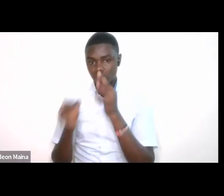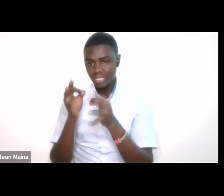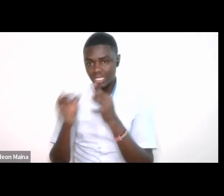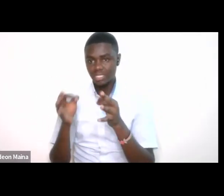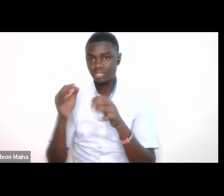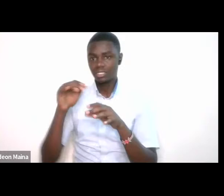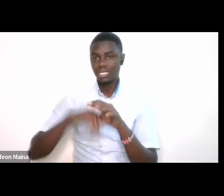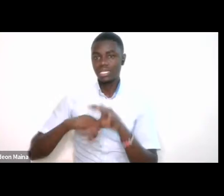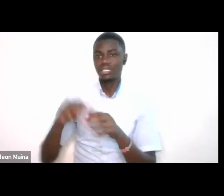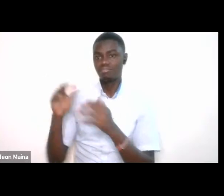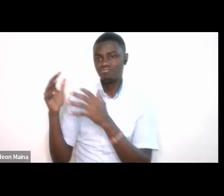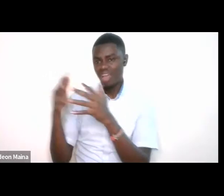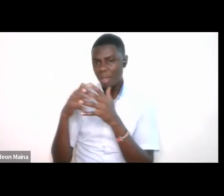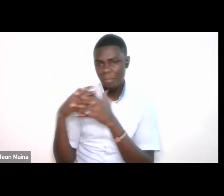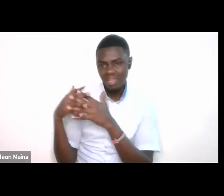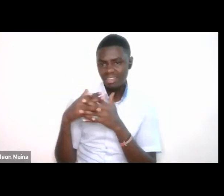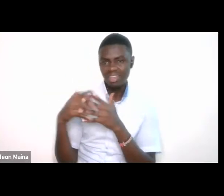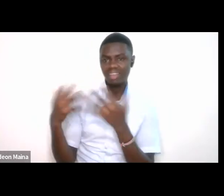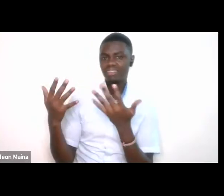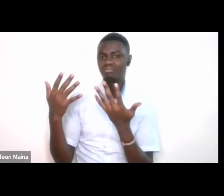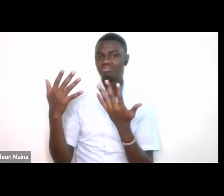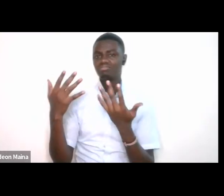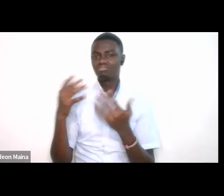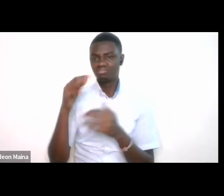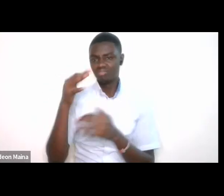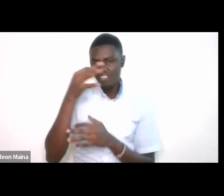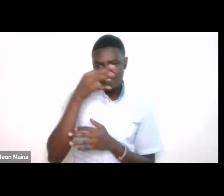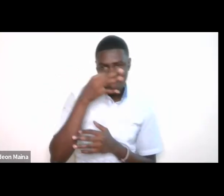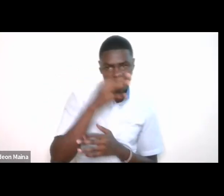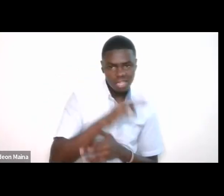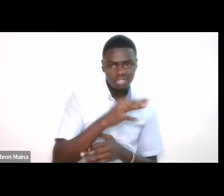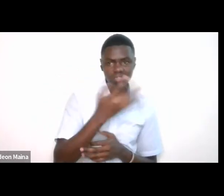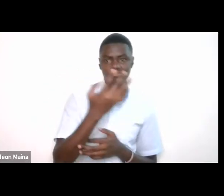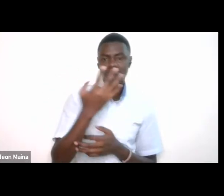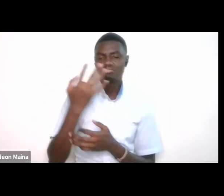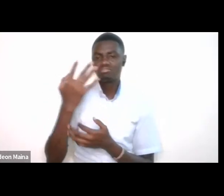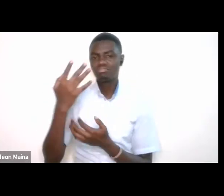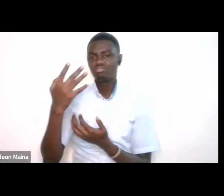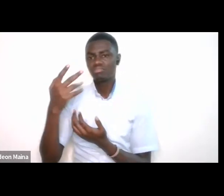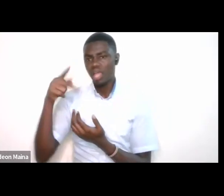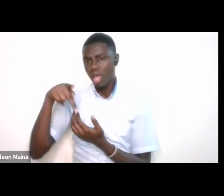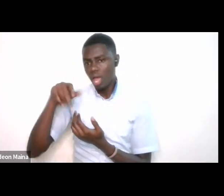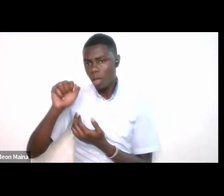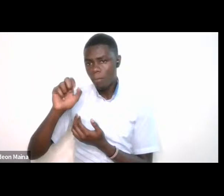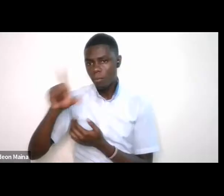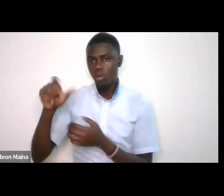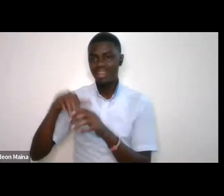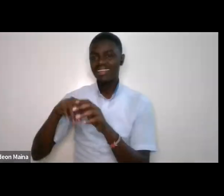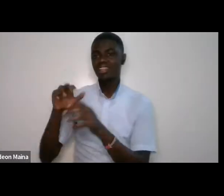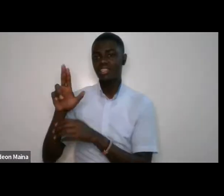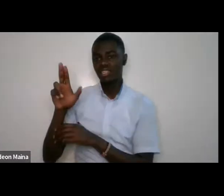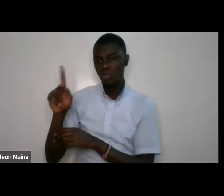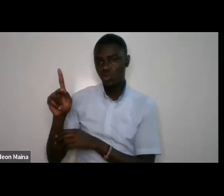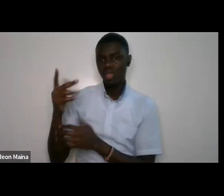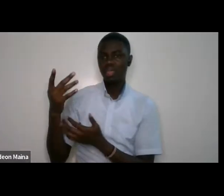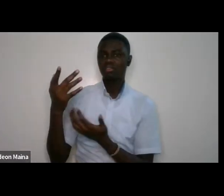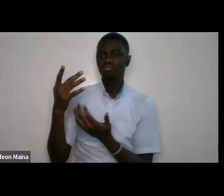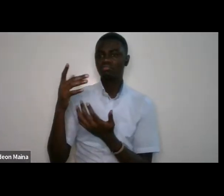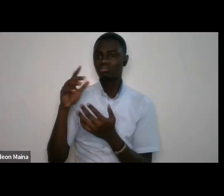States, Pierre Bourdieu in France, Paul Willis in the UK, Diane Ray in the